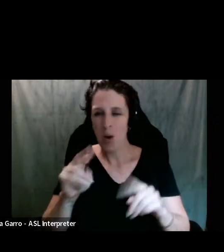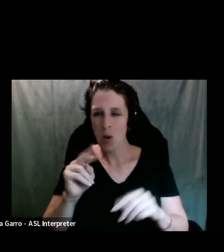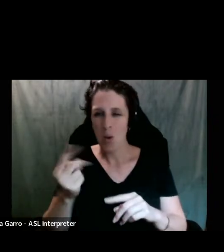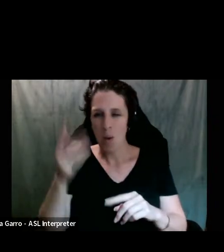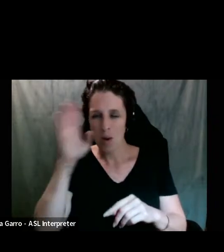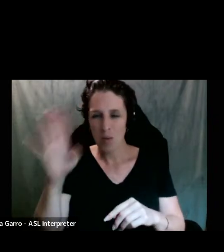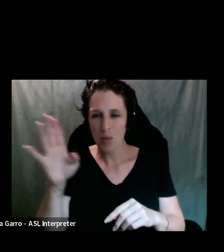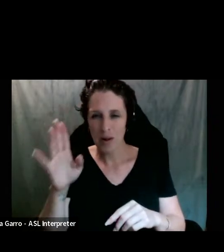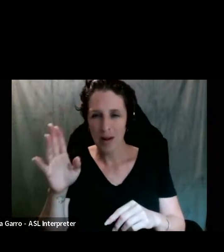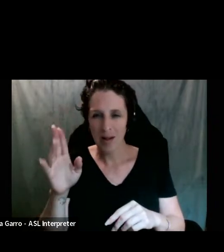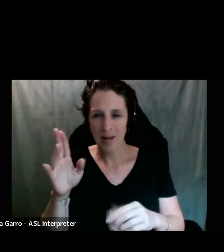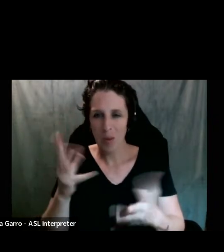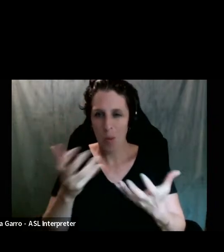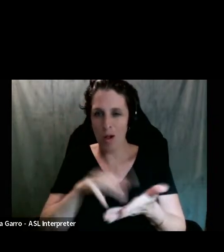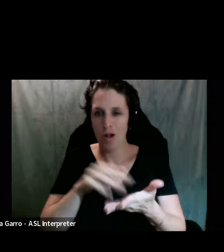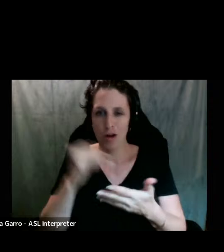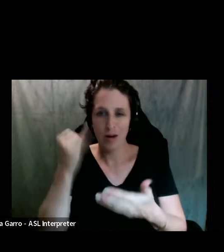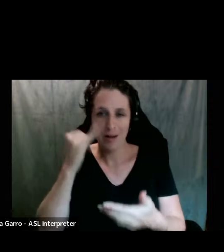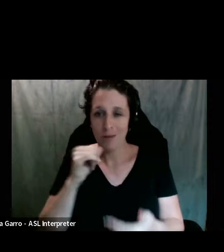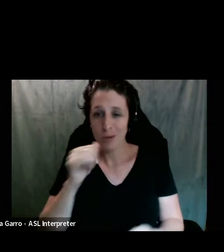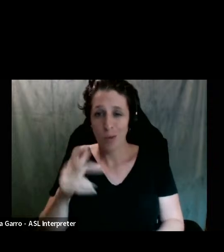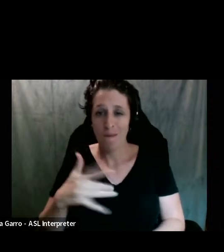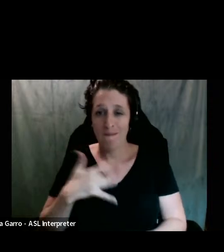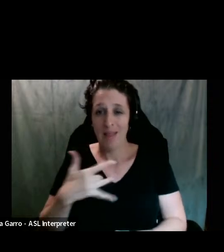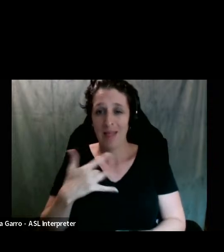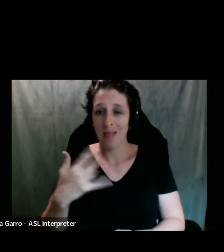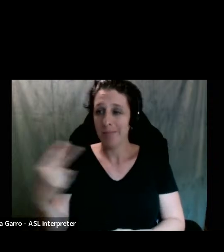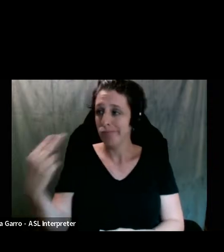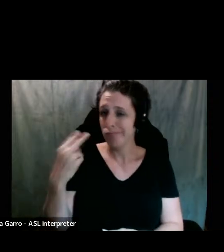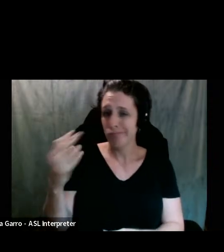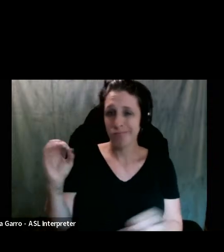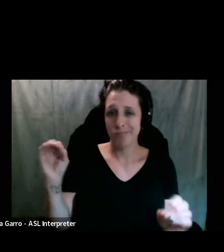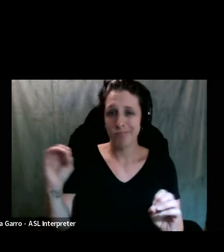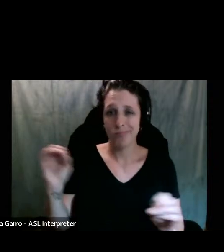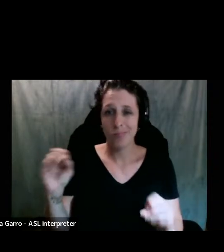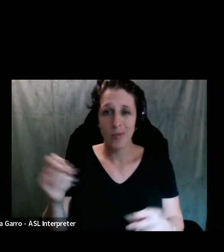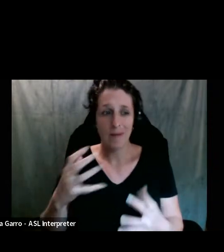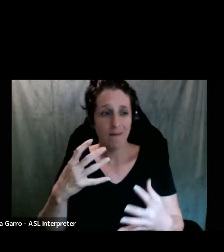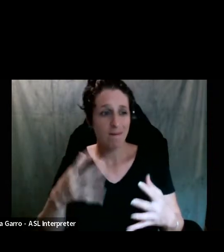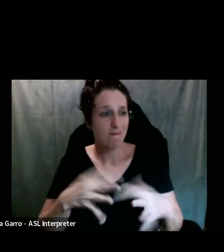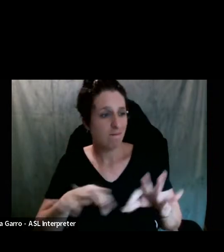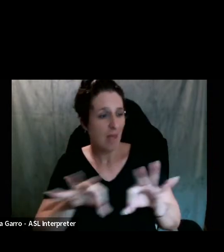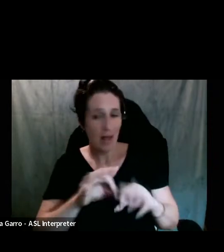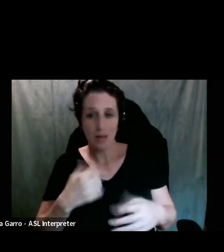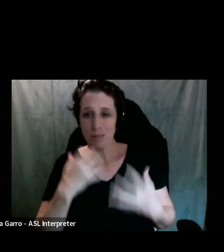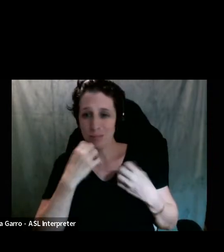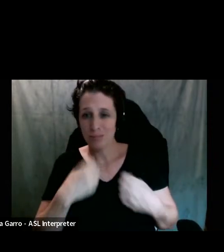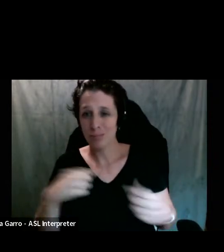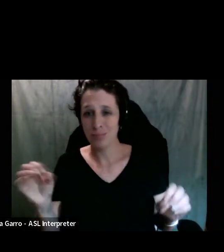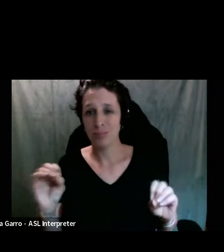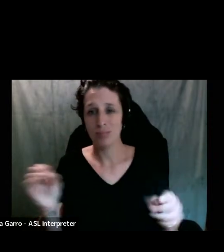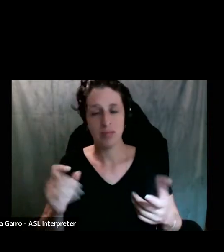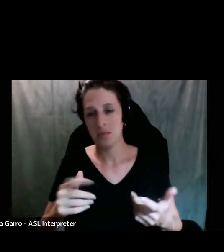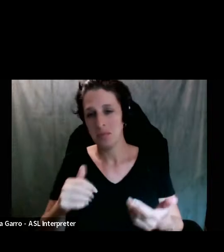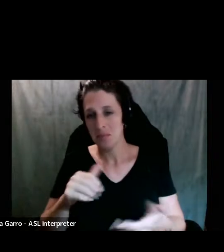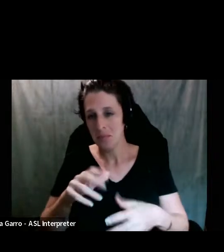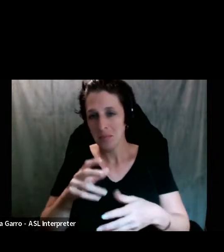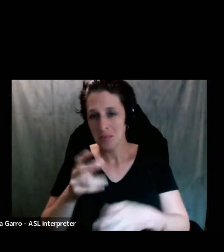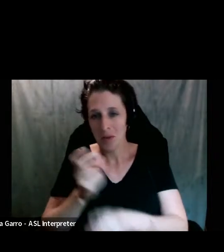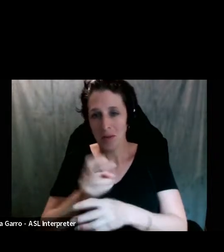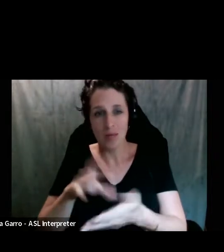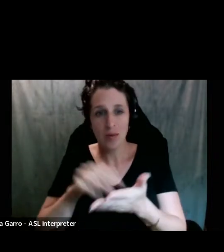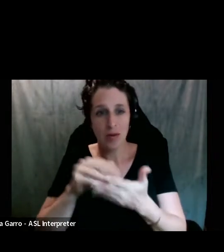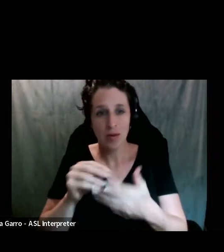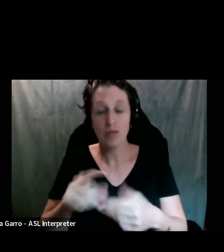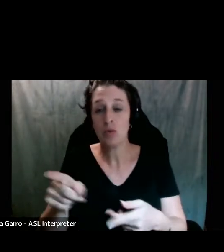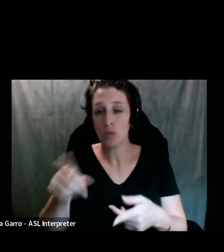heard, or valued, you know, and that's really important. I mean, that's obviously, I'm not doing it justice, but you all can articulate that much better than